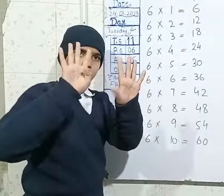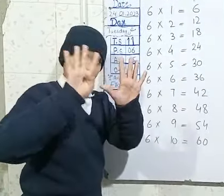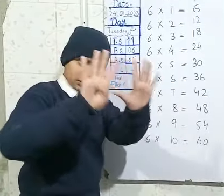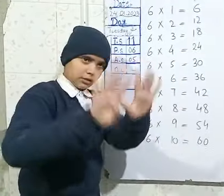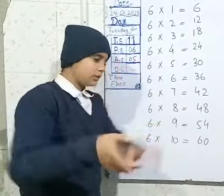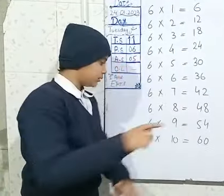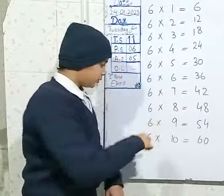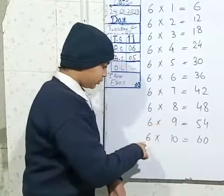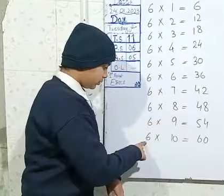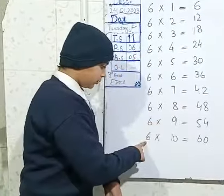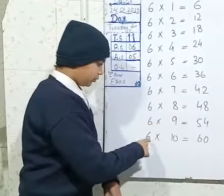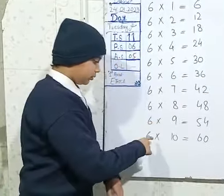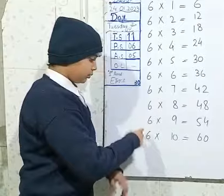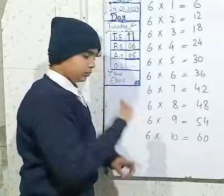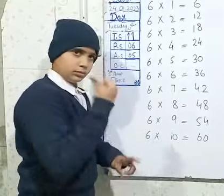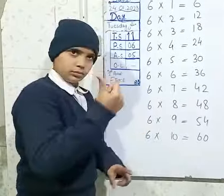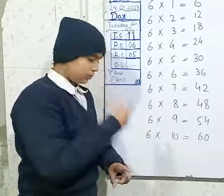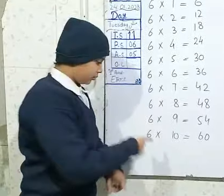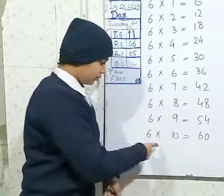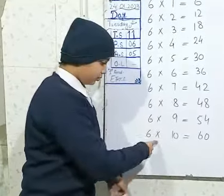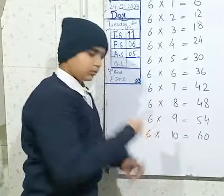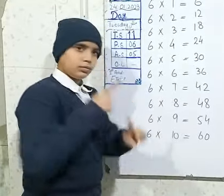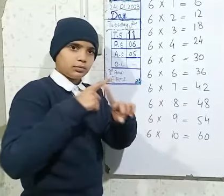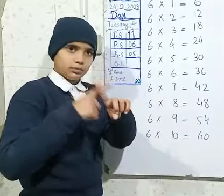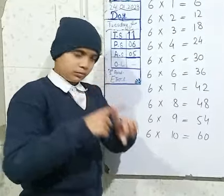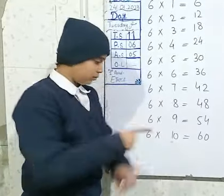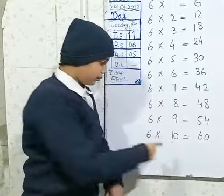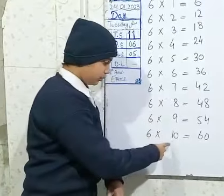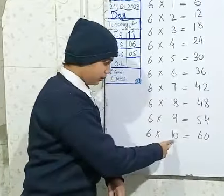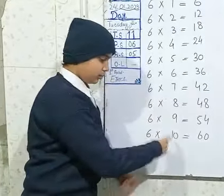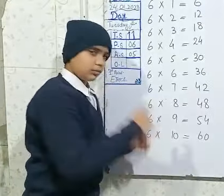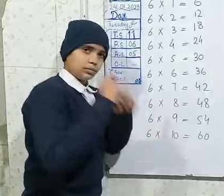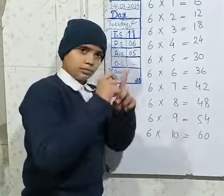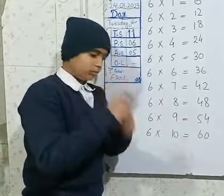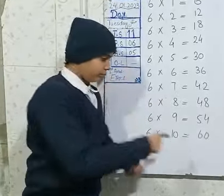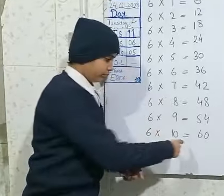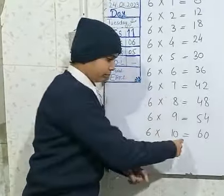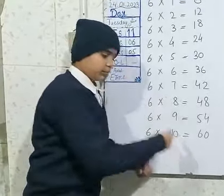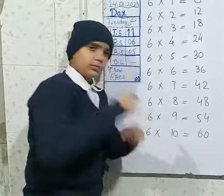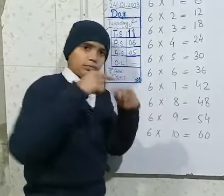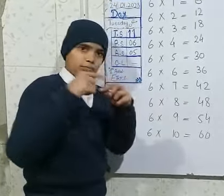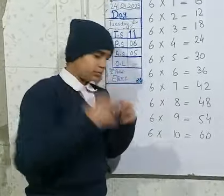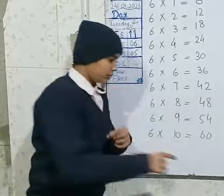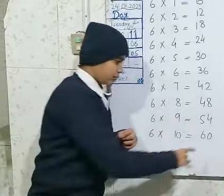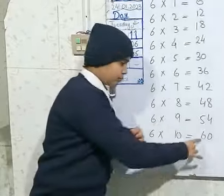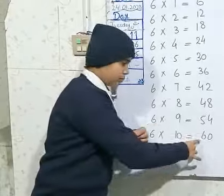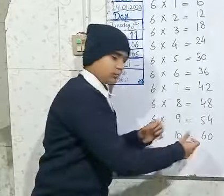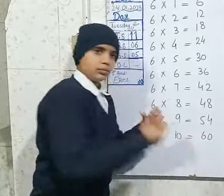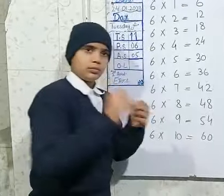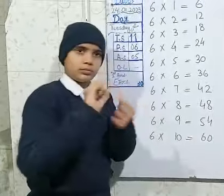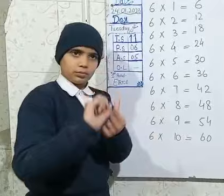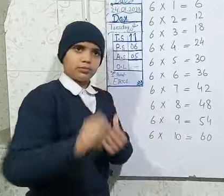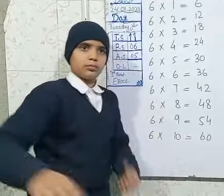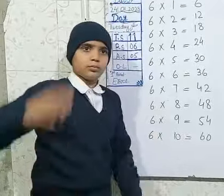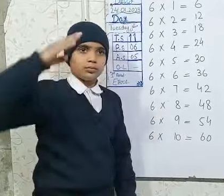54. 6 10s are 60.